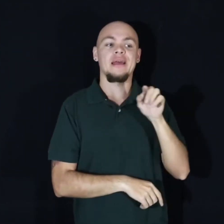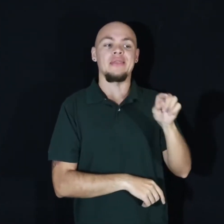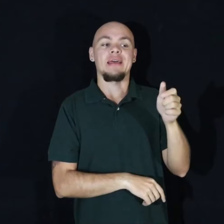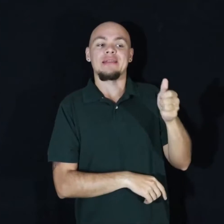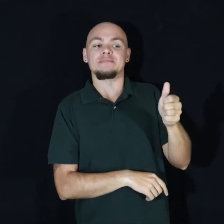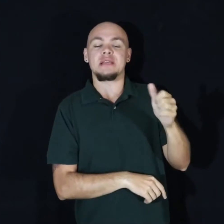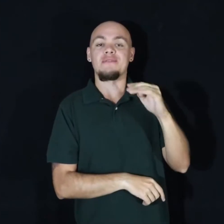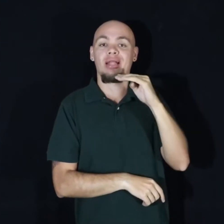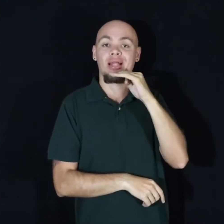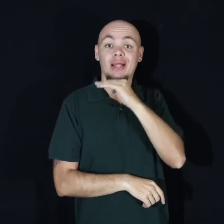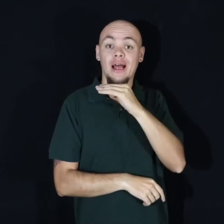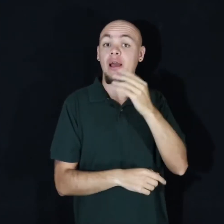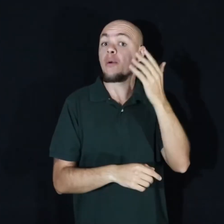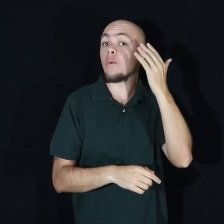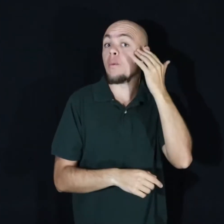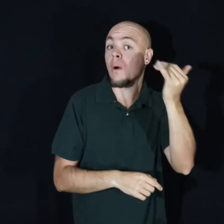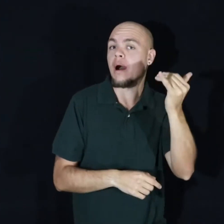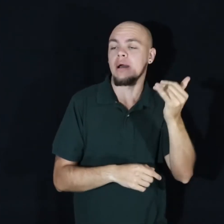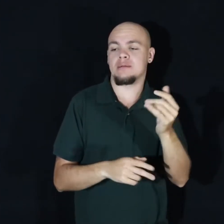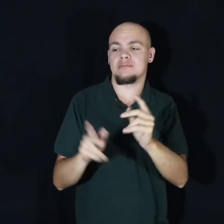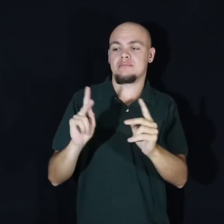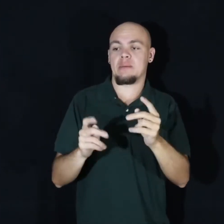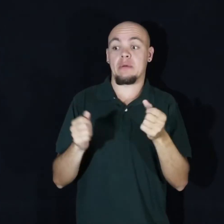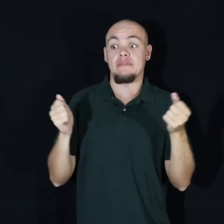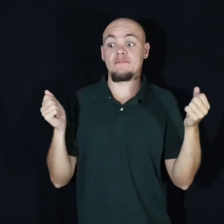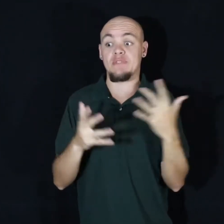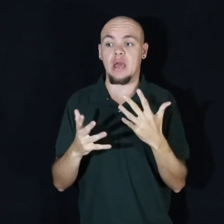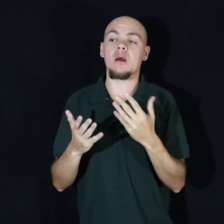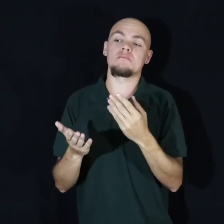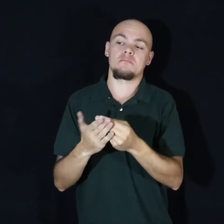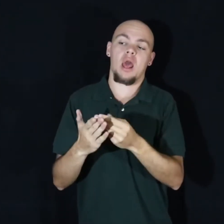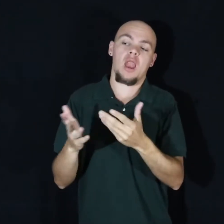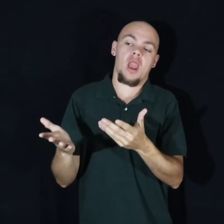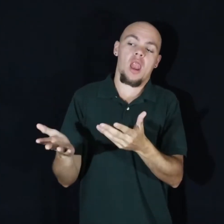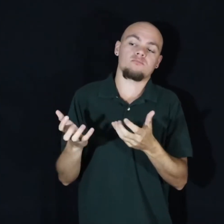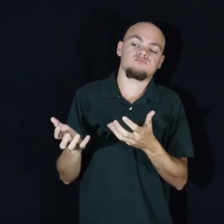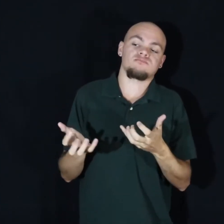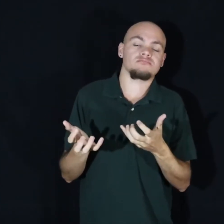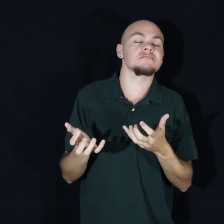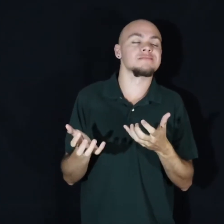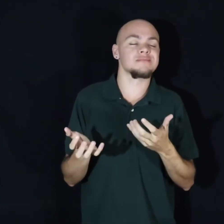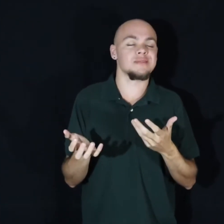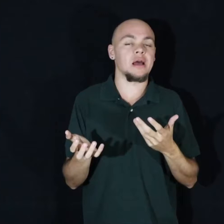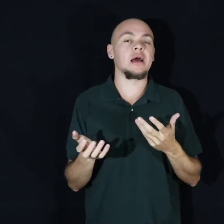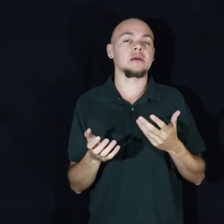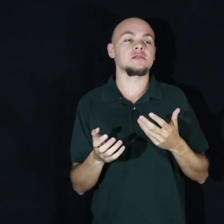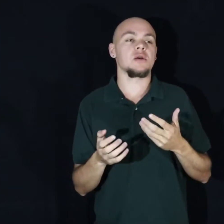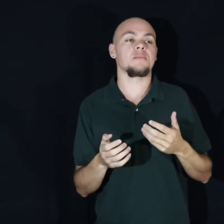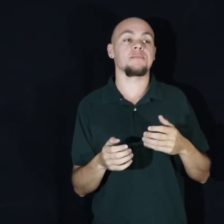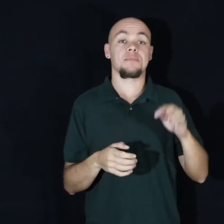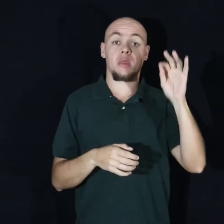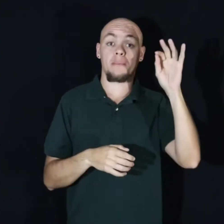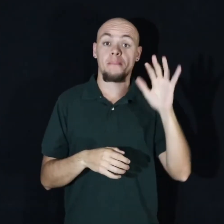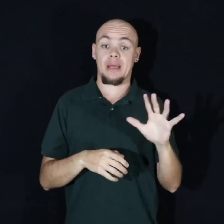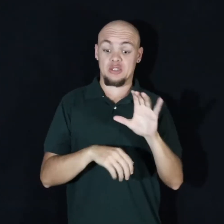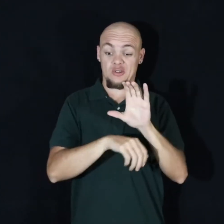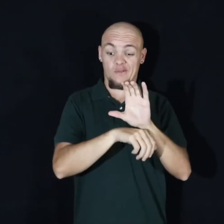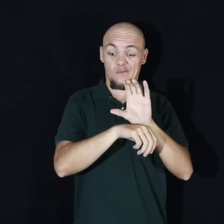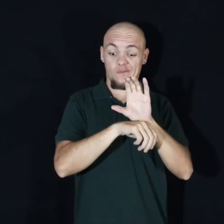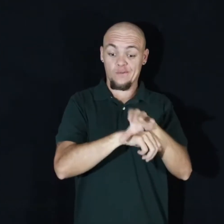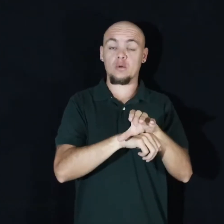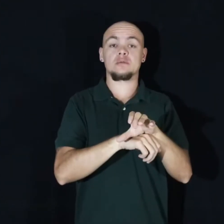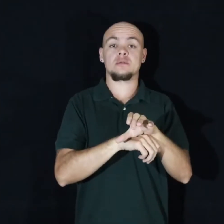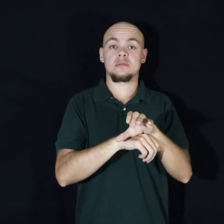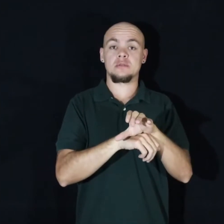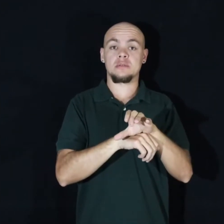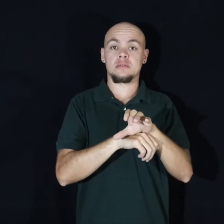actually a lie. It's a purposeful lie to cause fear within people in an effort to raise funds. So I want to kind of take a